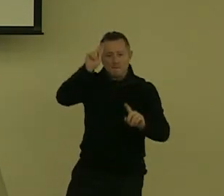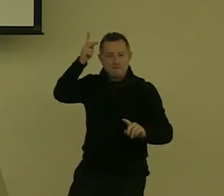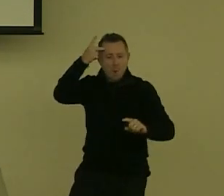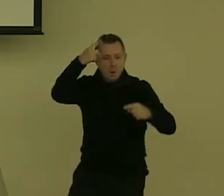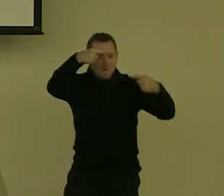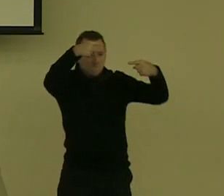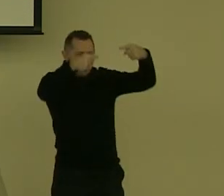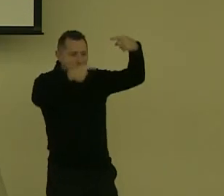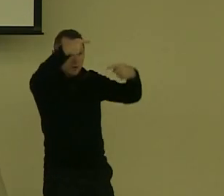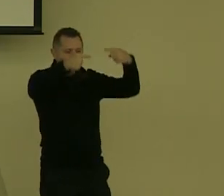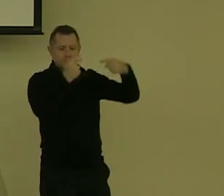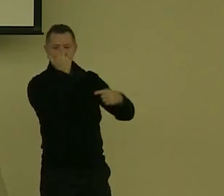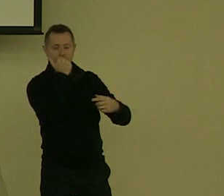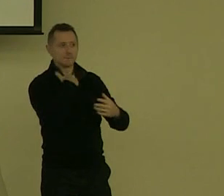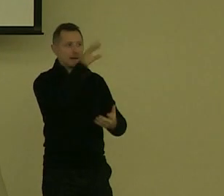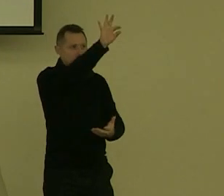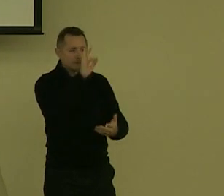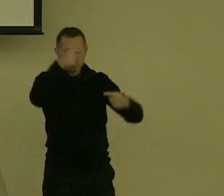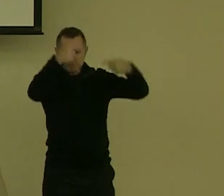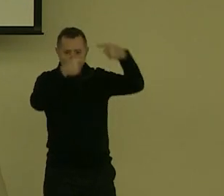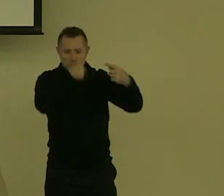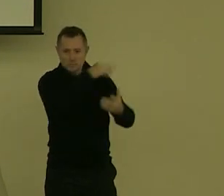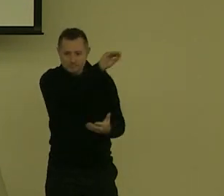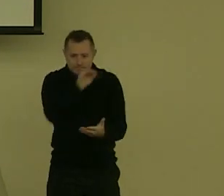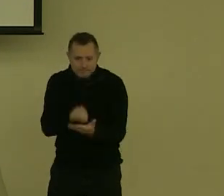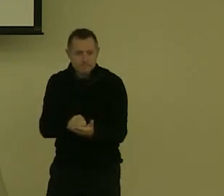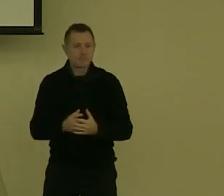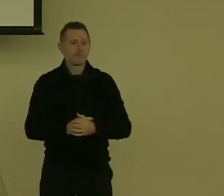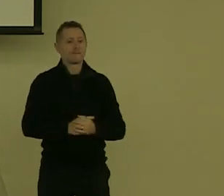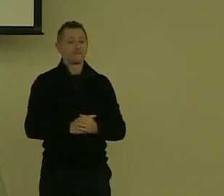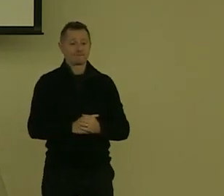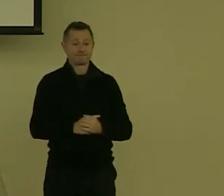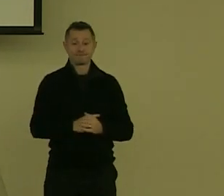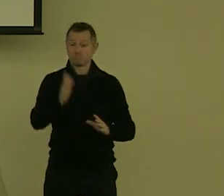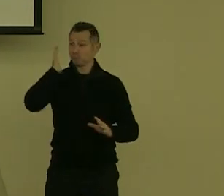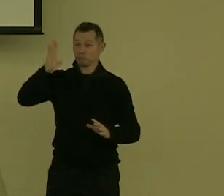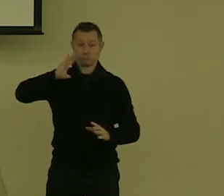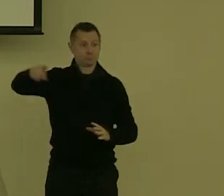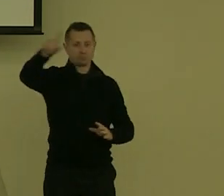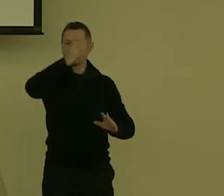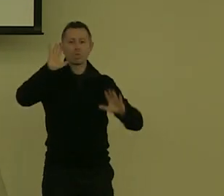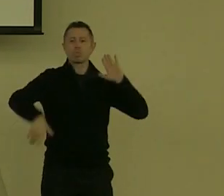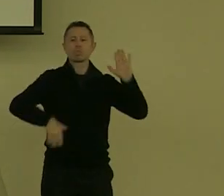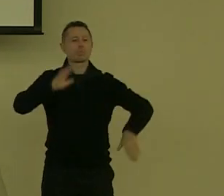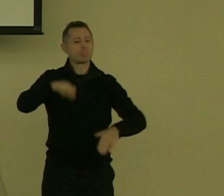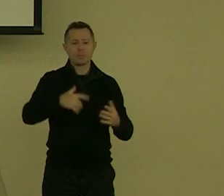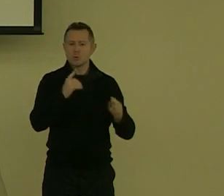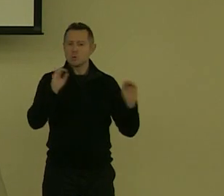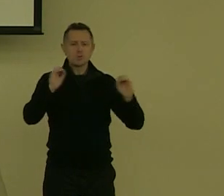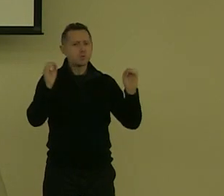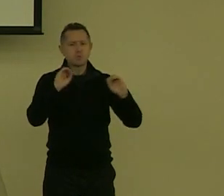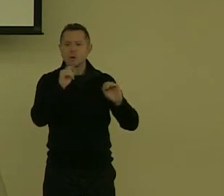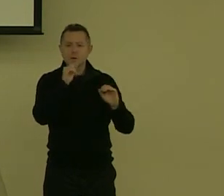collection, nobody that I knew of was teaching or doing research in comics, but I had a kind of, if I build it, they will